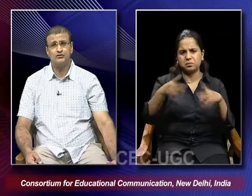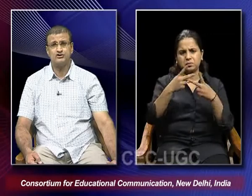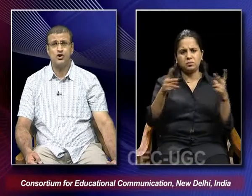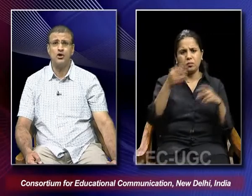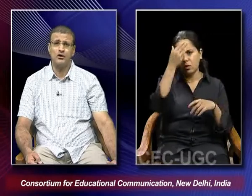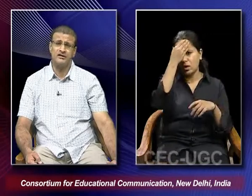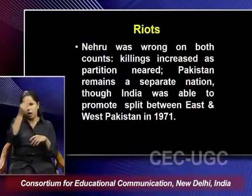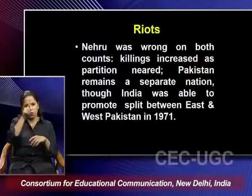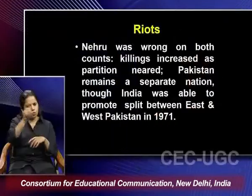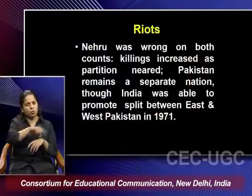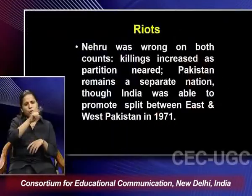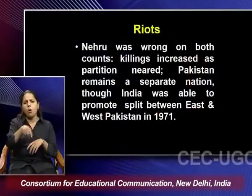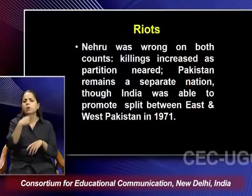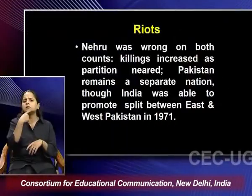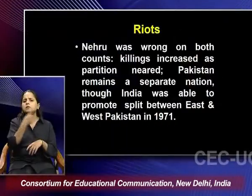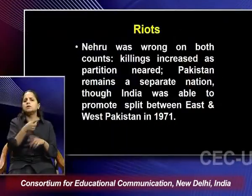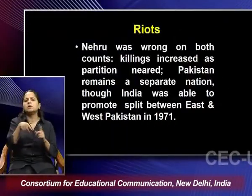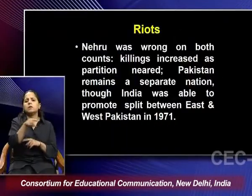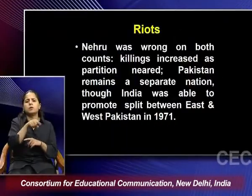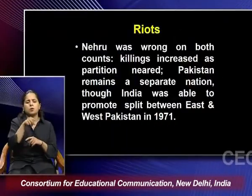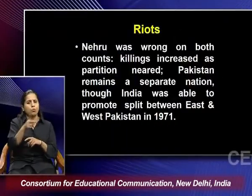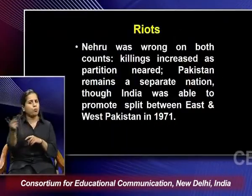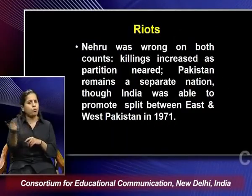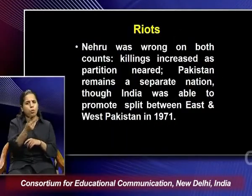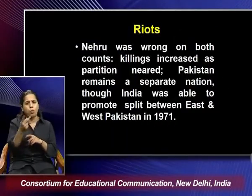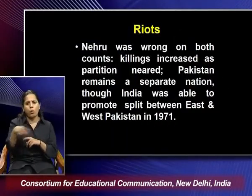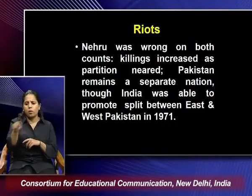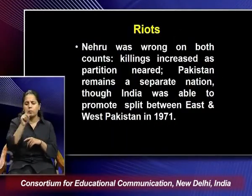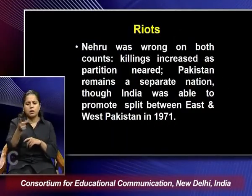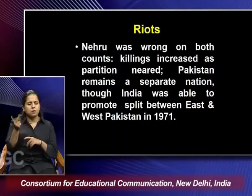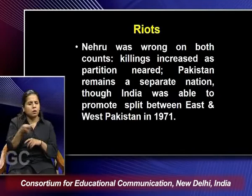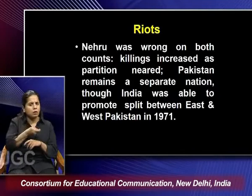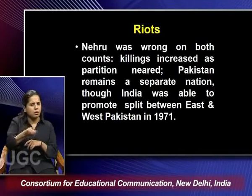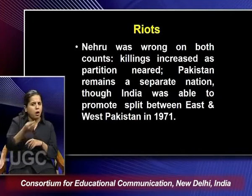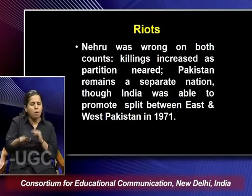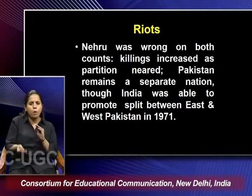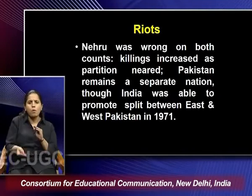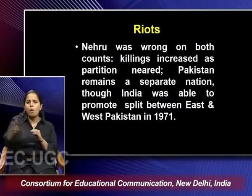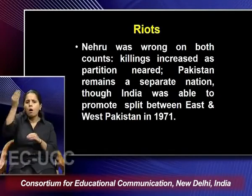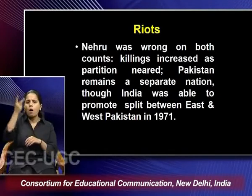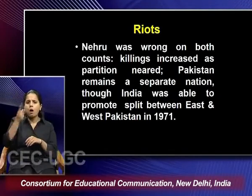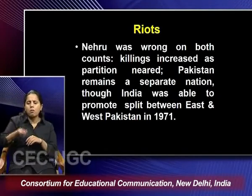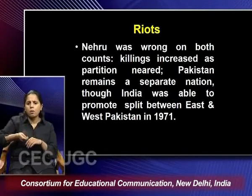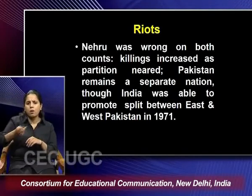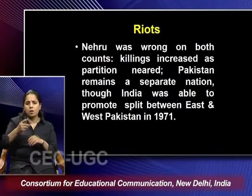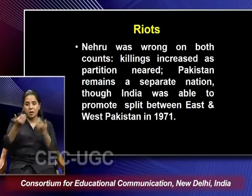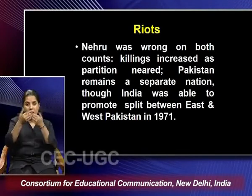Nehru was wrong in that sense on both the counts, because the killings, they increased as